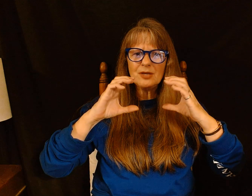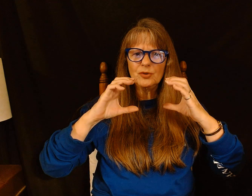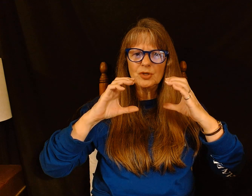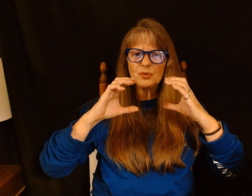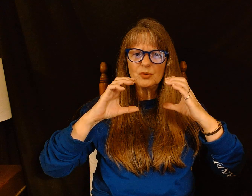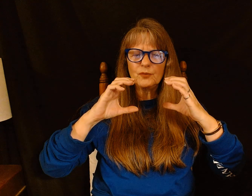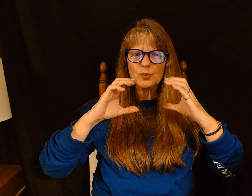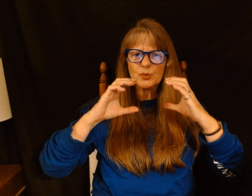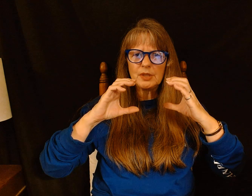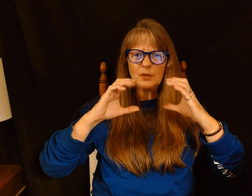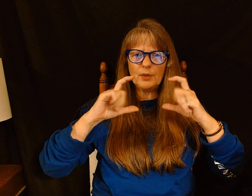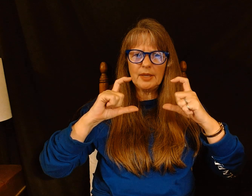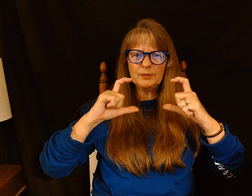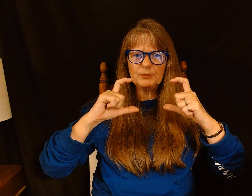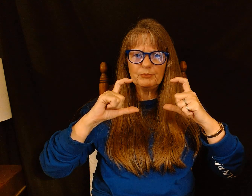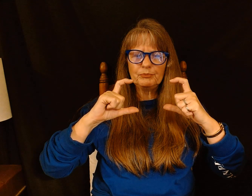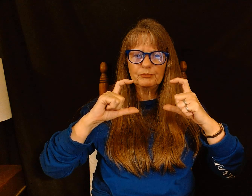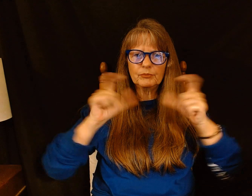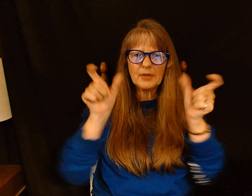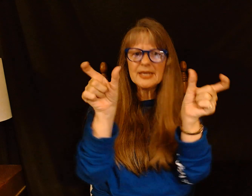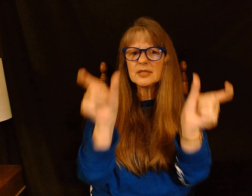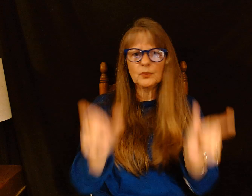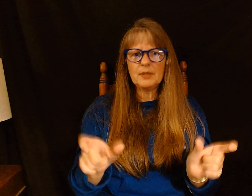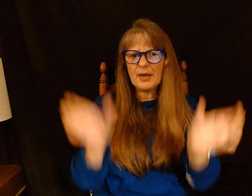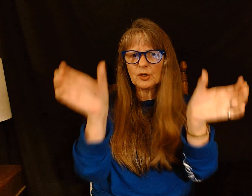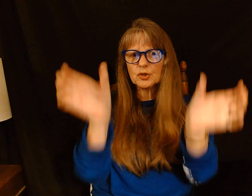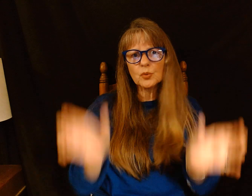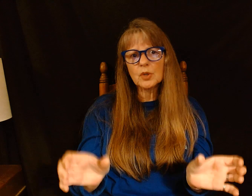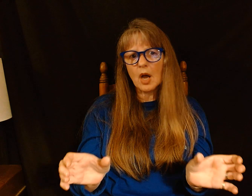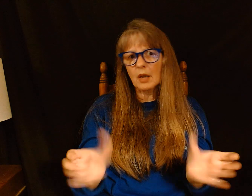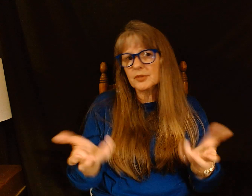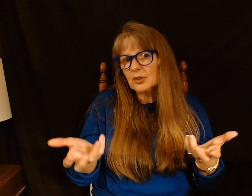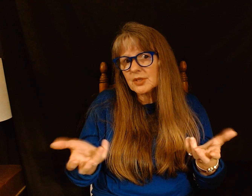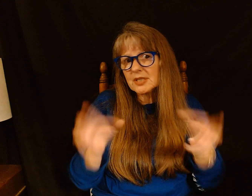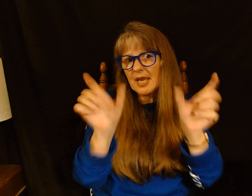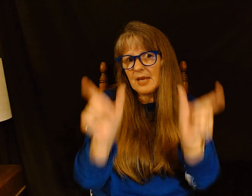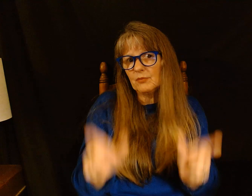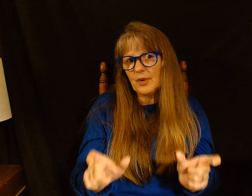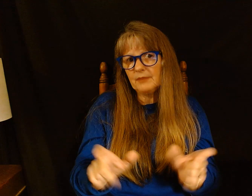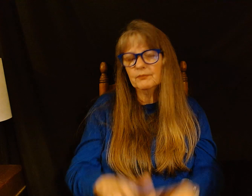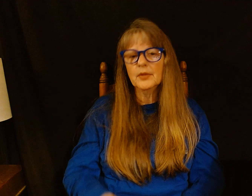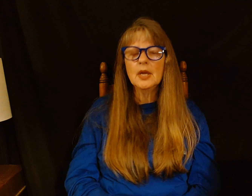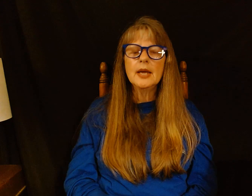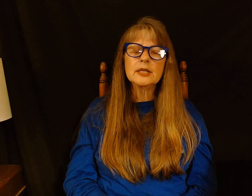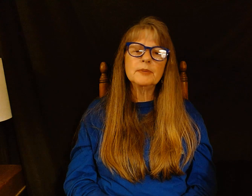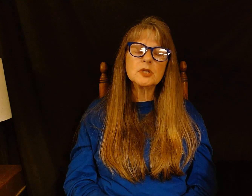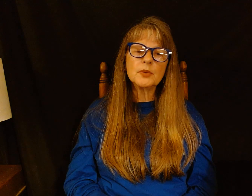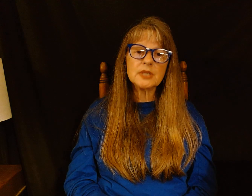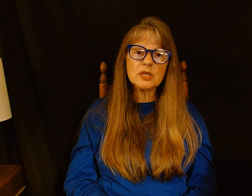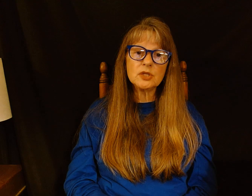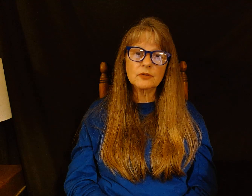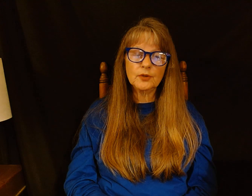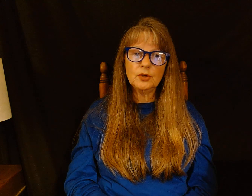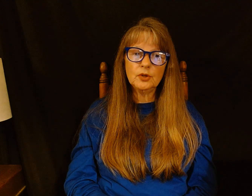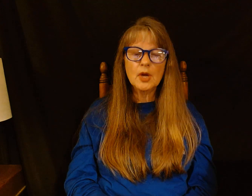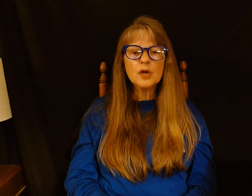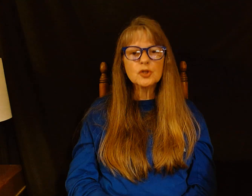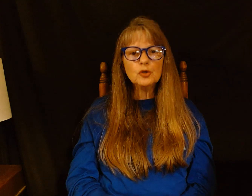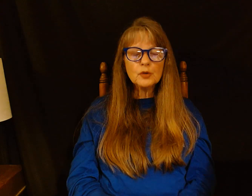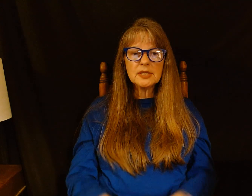can do it a full C, right? It doesn't really matter because you're doing columns. It looks the same, right? It depends on what's easier for you. So you could